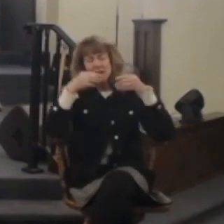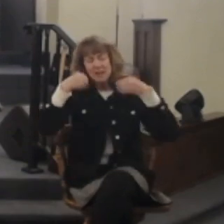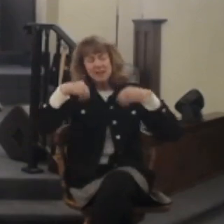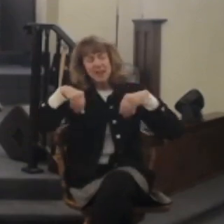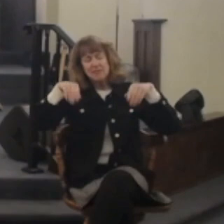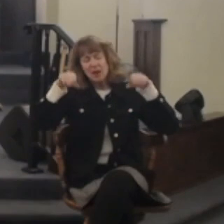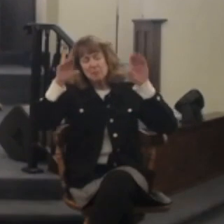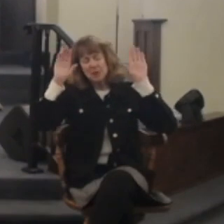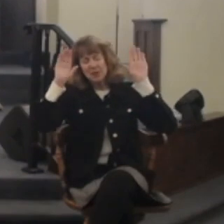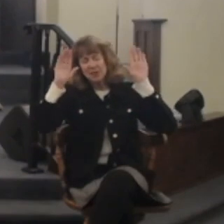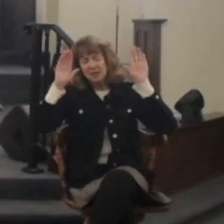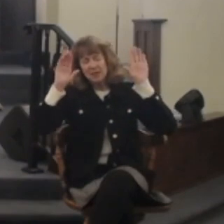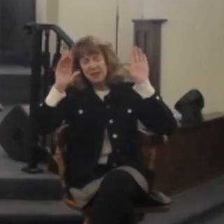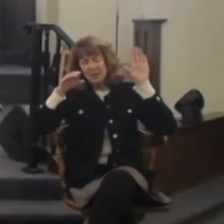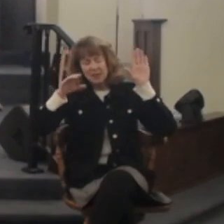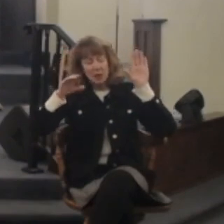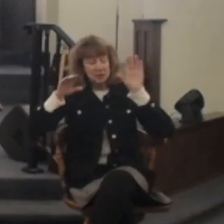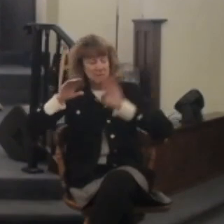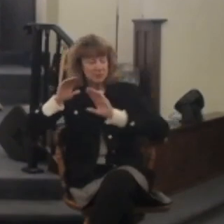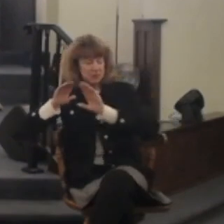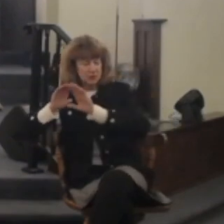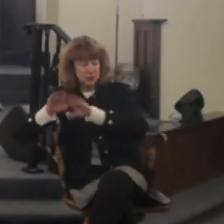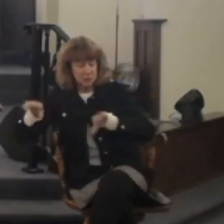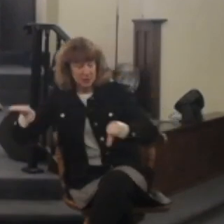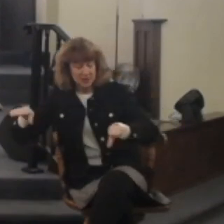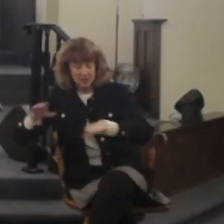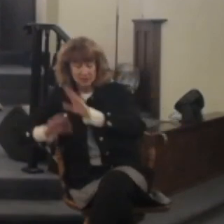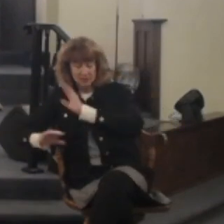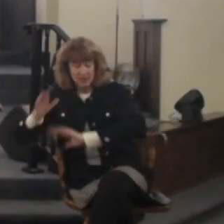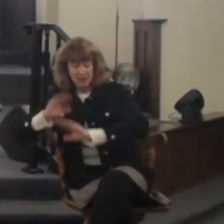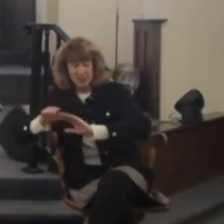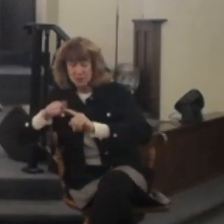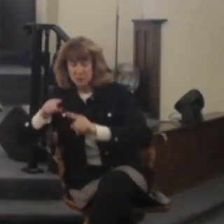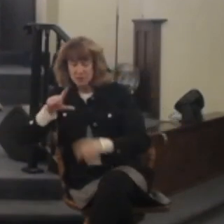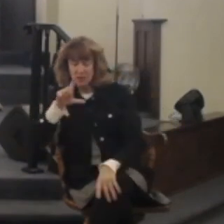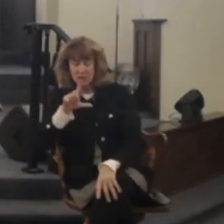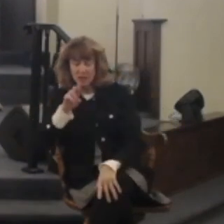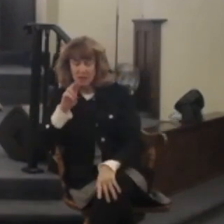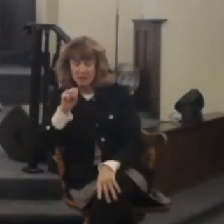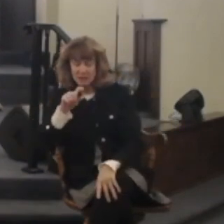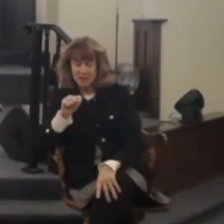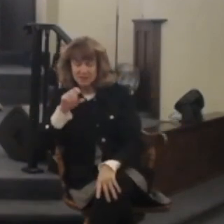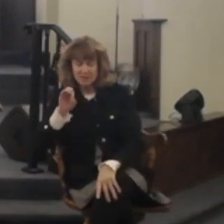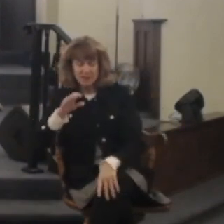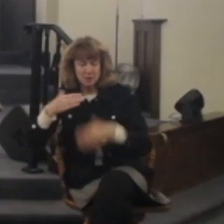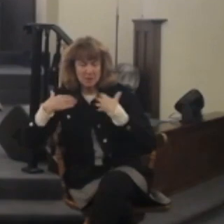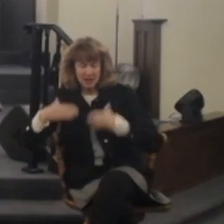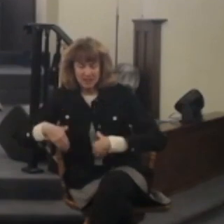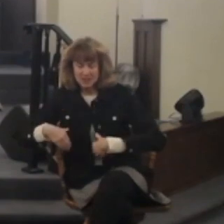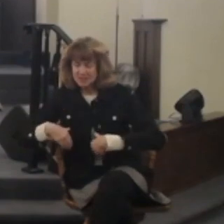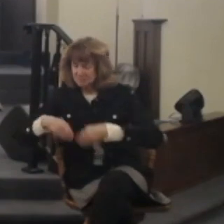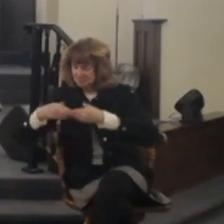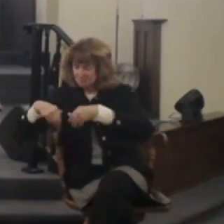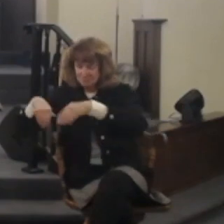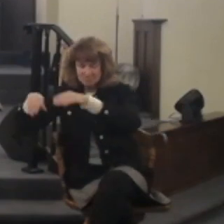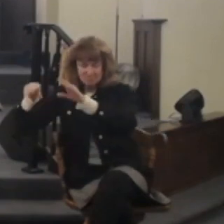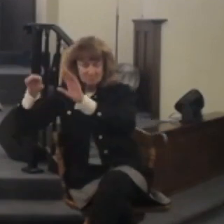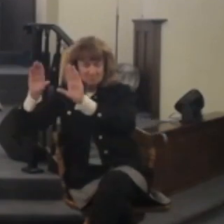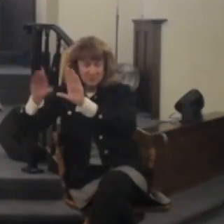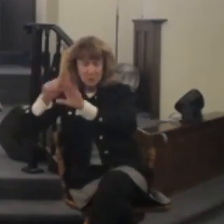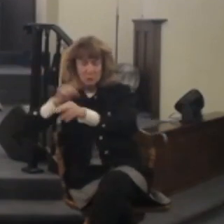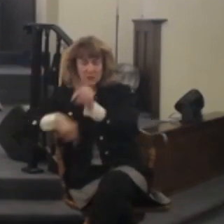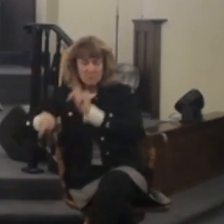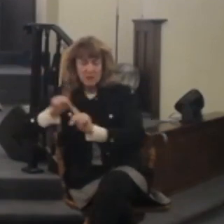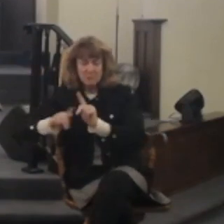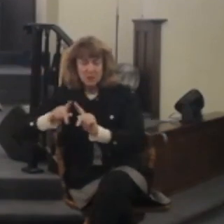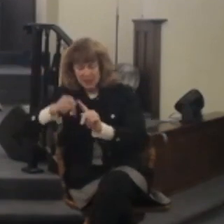uncleanness and the lusts of their hearts to dishonor their bodies amongst themselves, who exchanged the truth for God for the